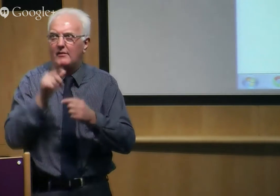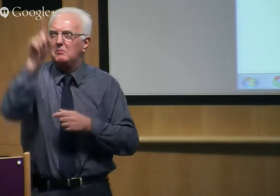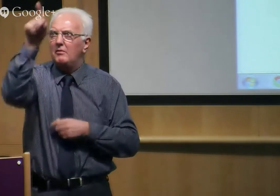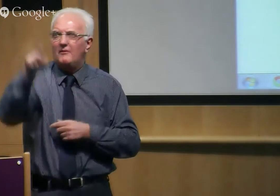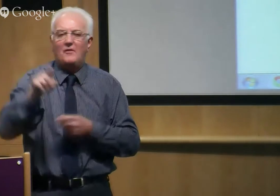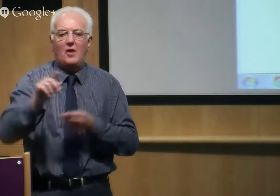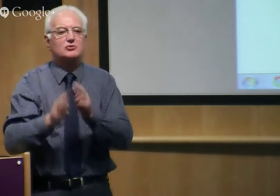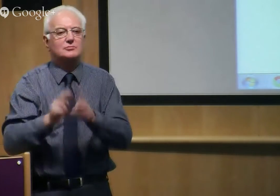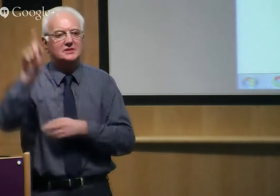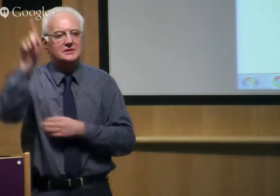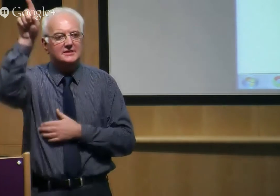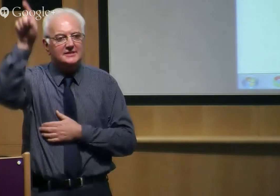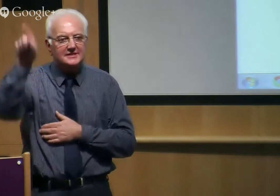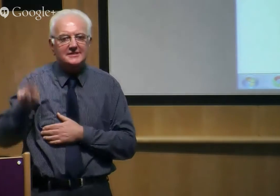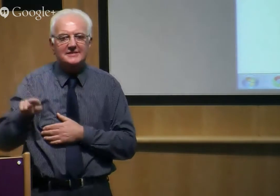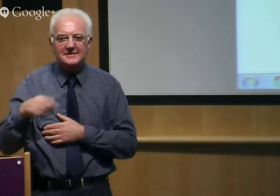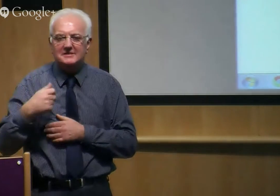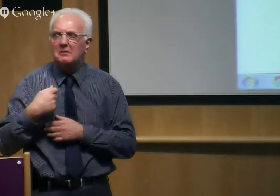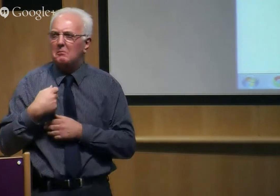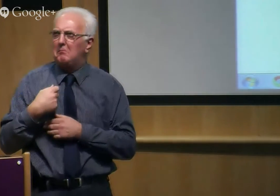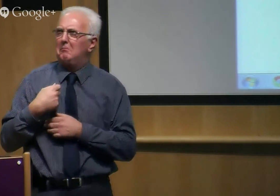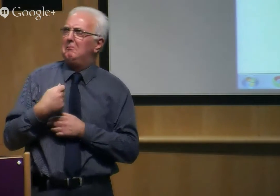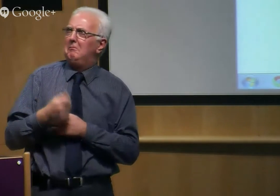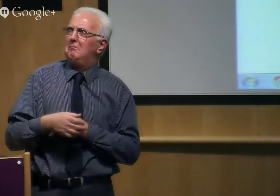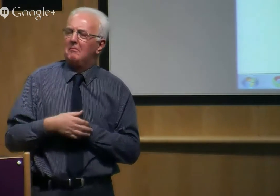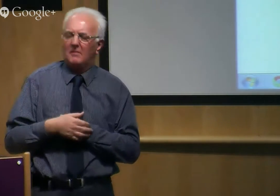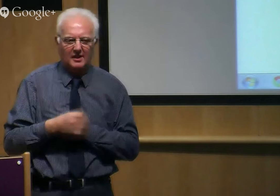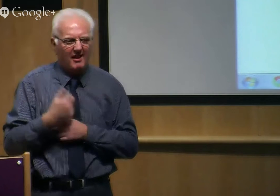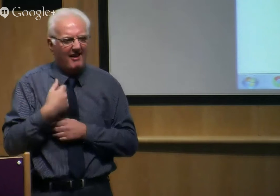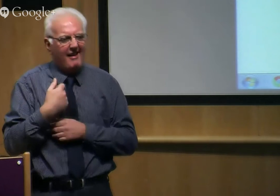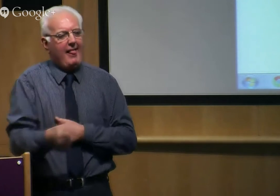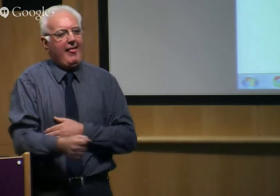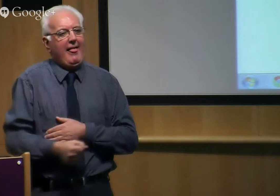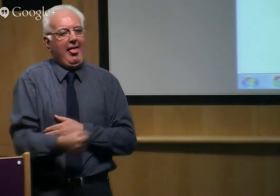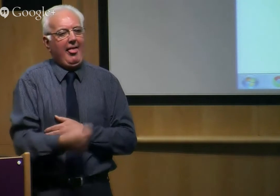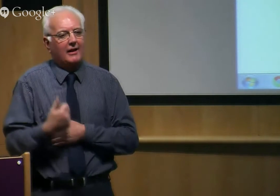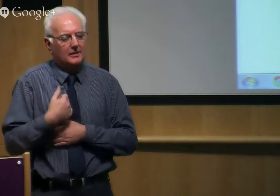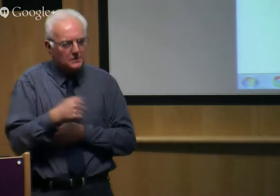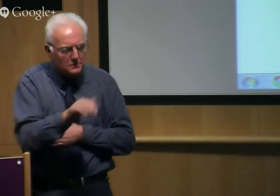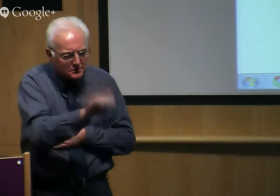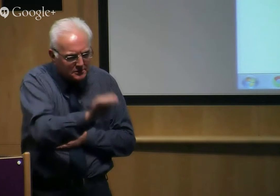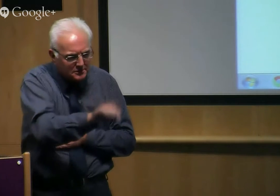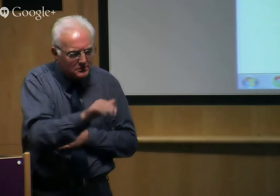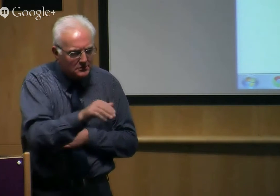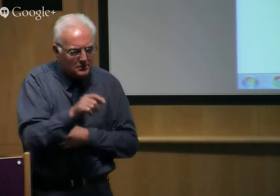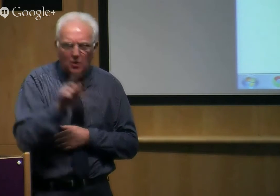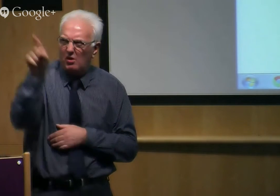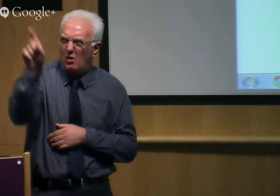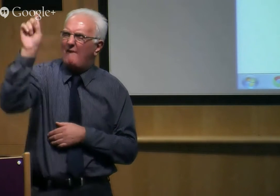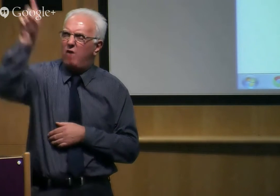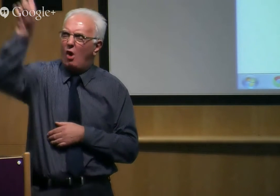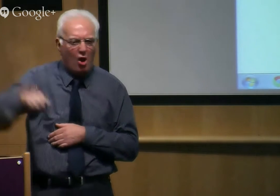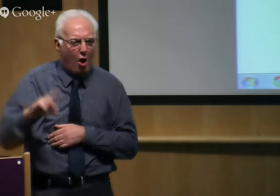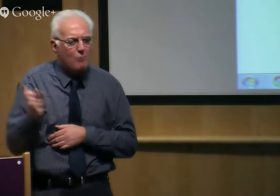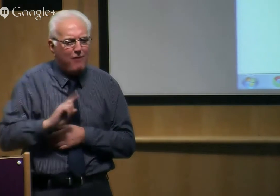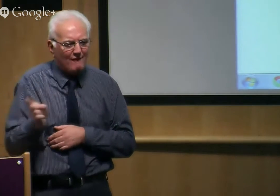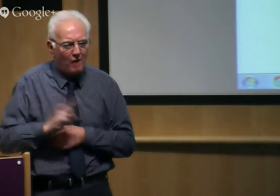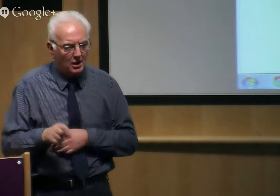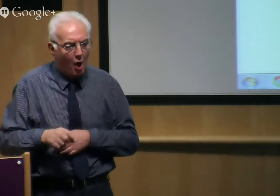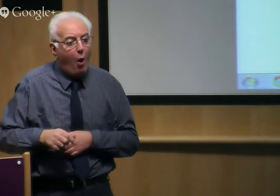When you look at some GPs and health authorities, they have all these different languages that are up on the board. Polish, all